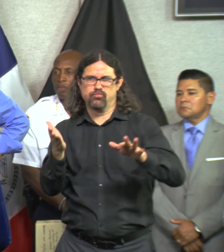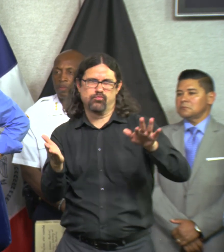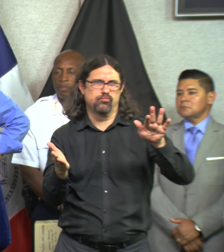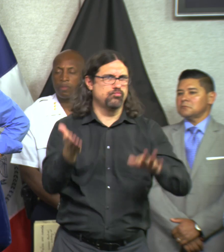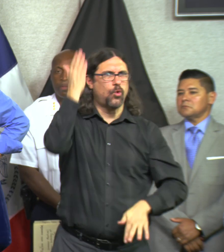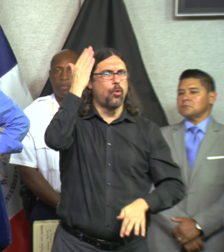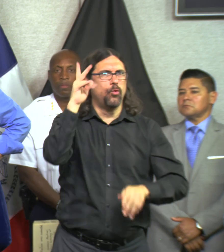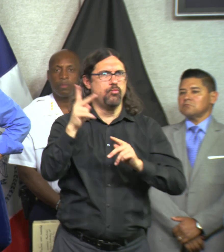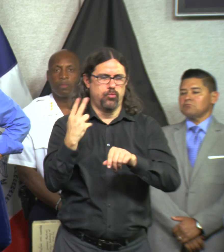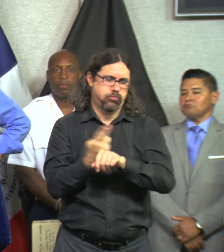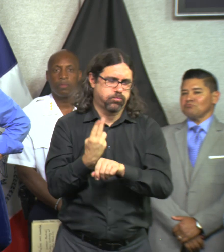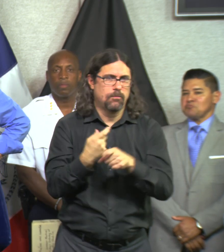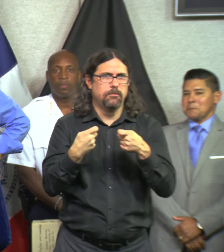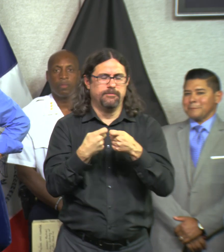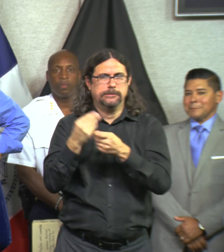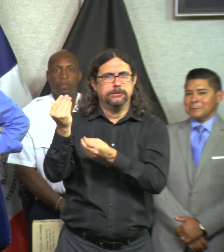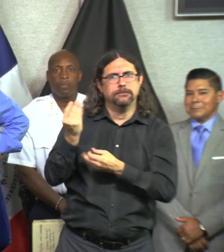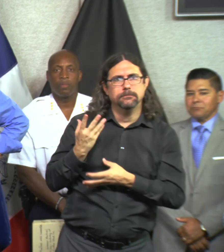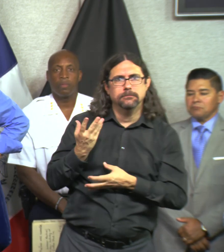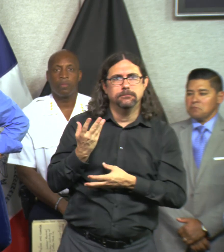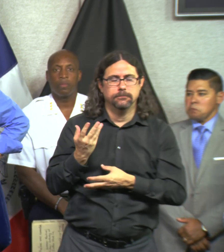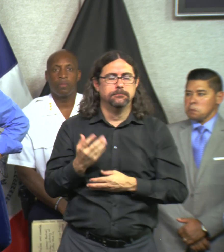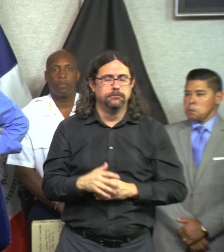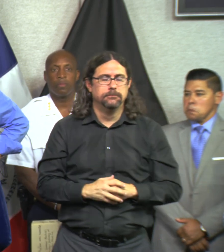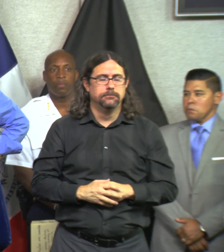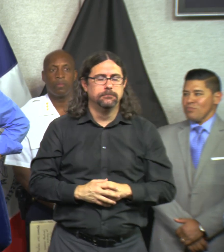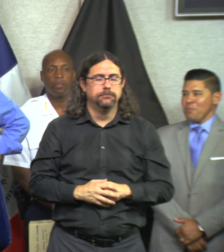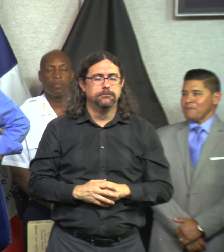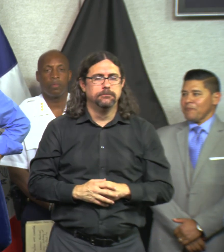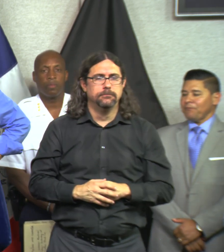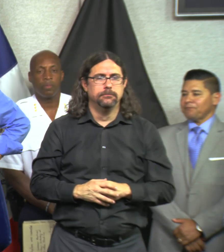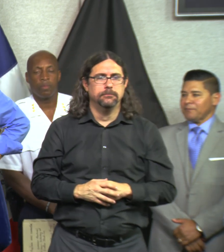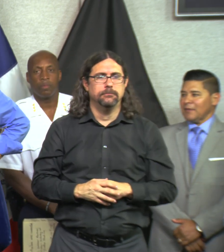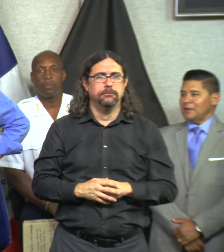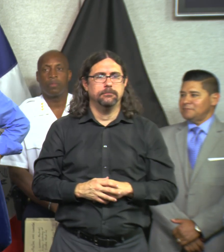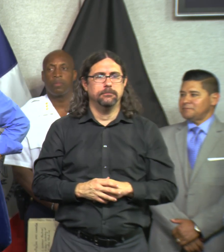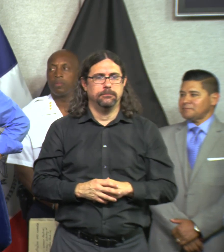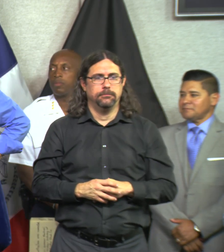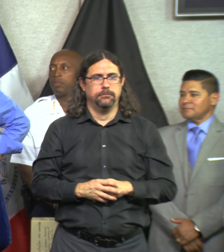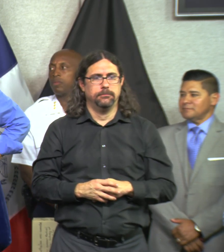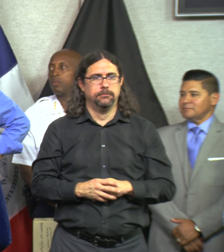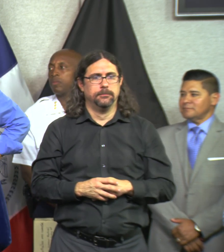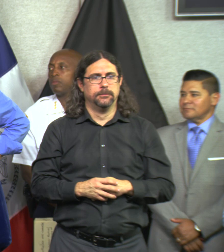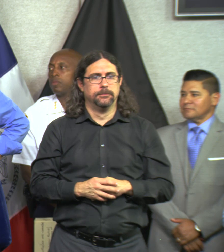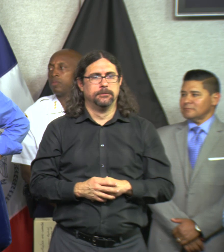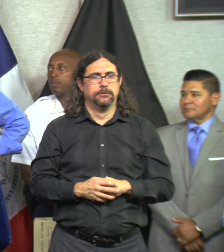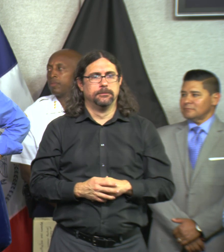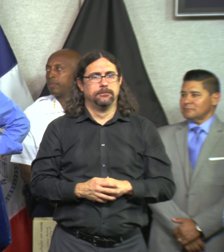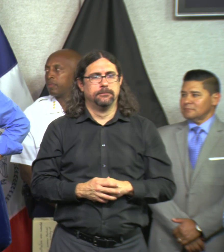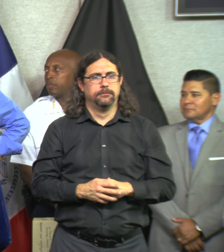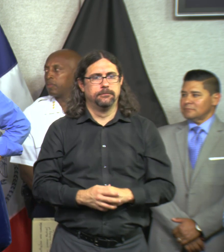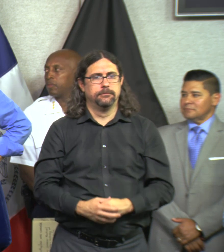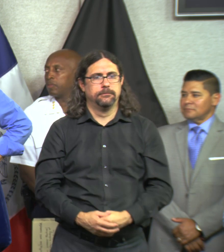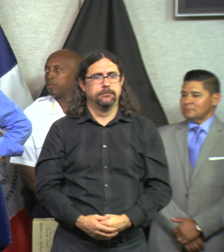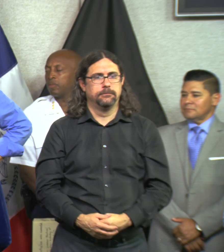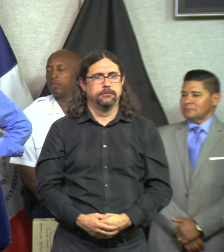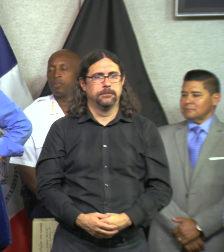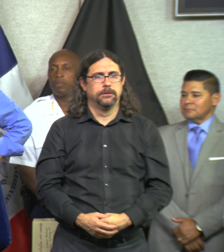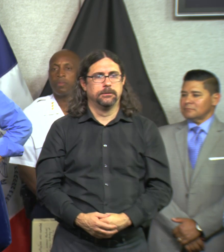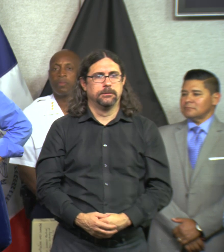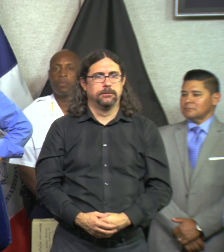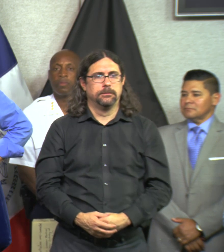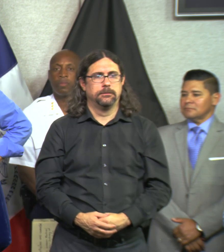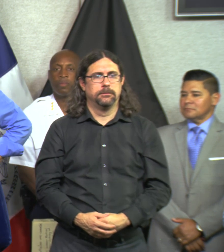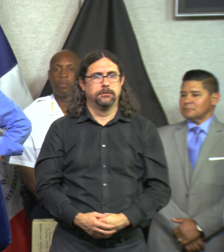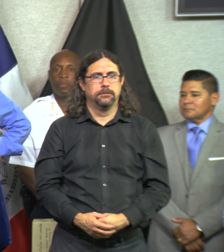a supply problem, they are not having too much demand. All their systems are working. Those are good things,